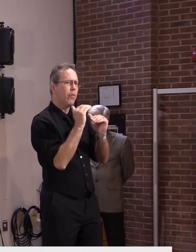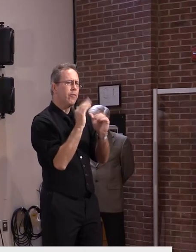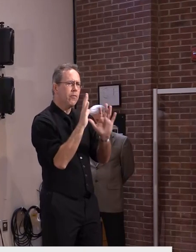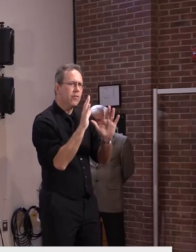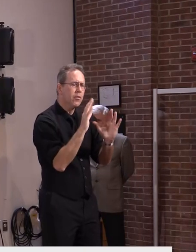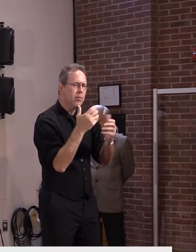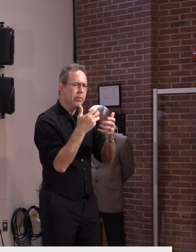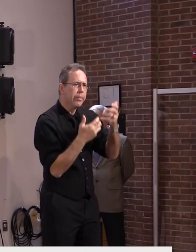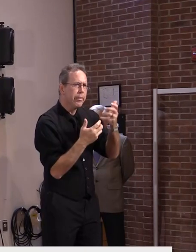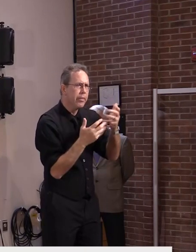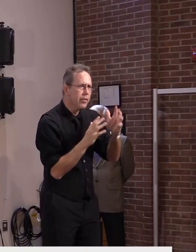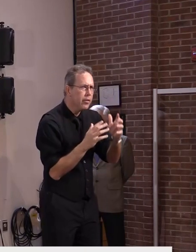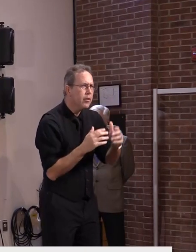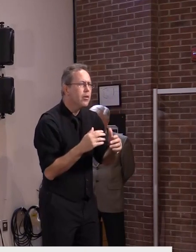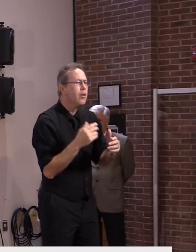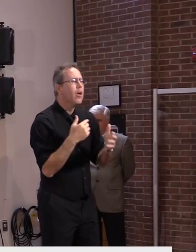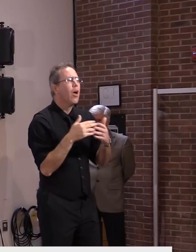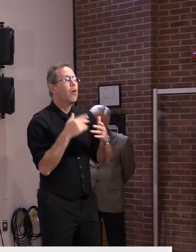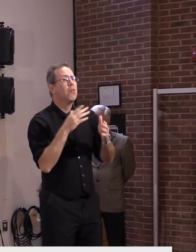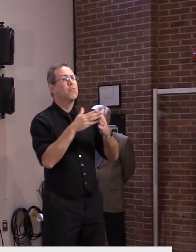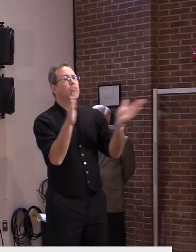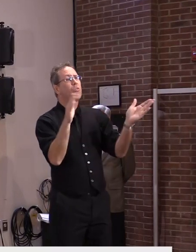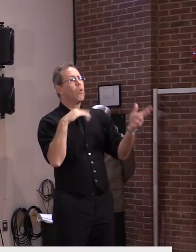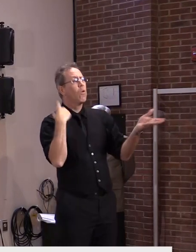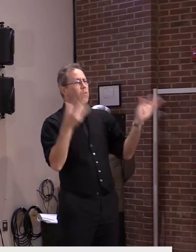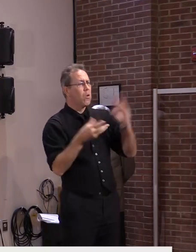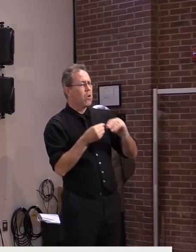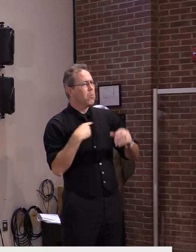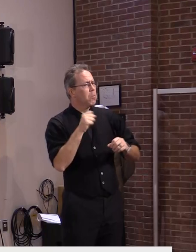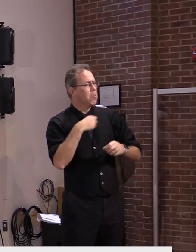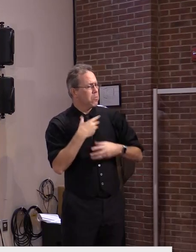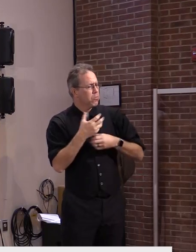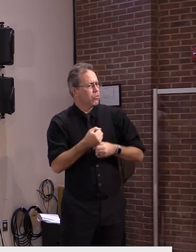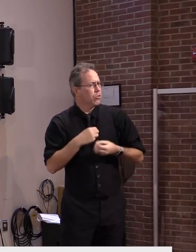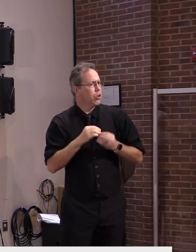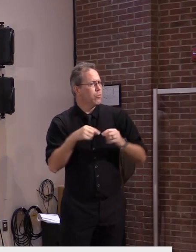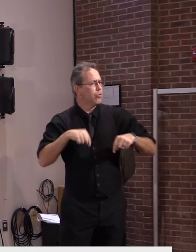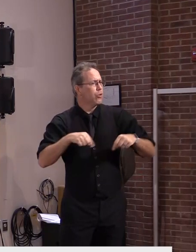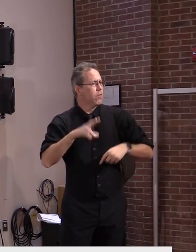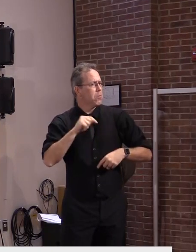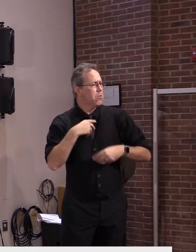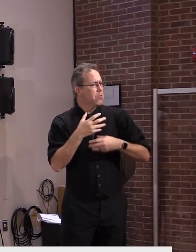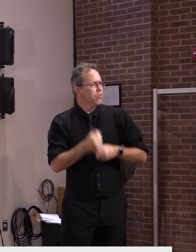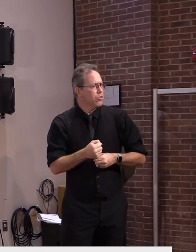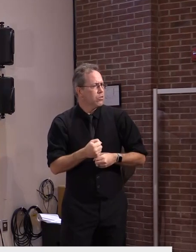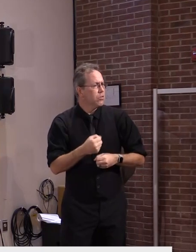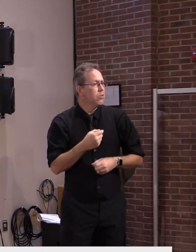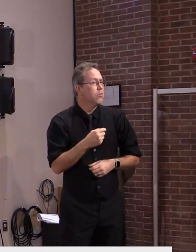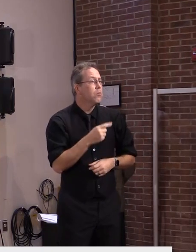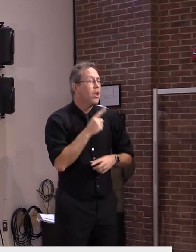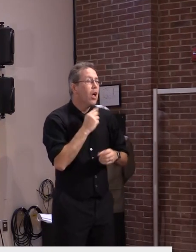I feel pretty comfortable about that, and certainly feel very comfortable about deaths, because with our small